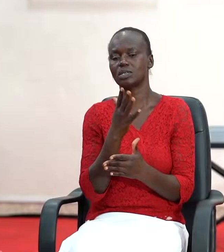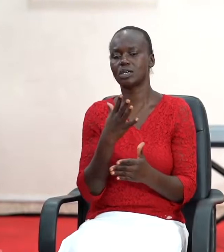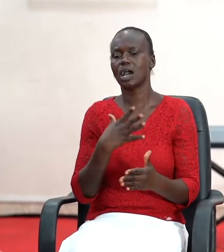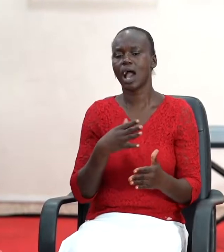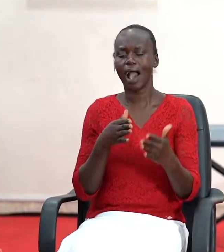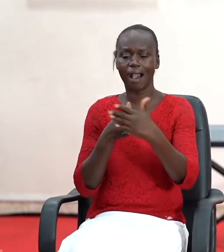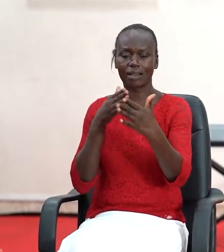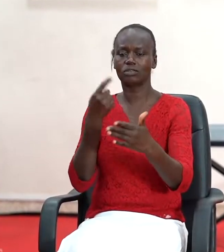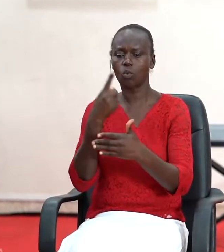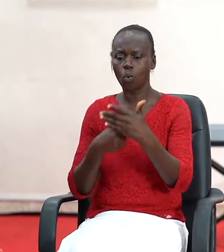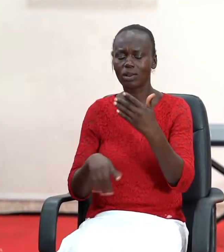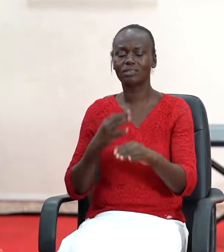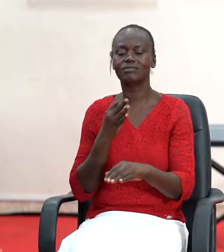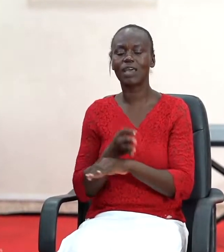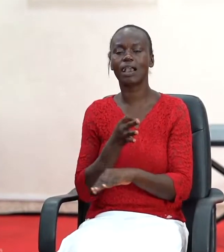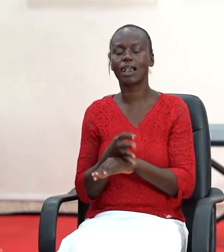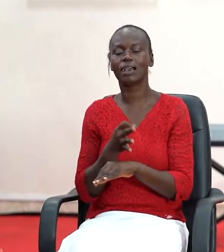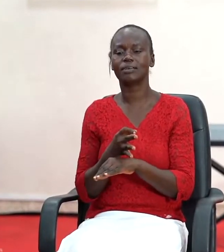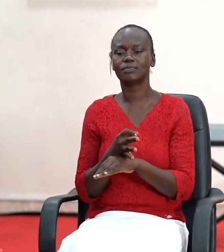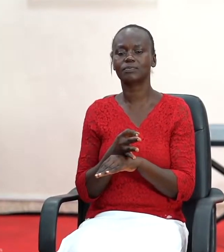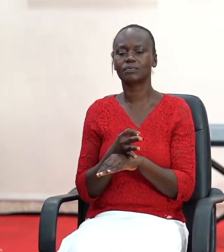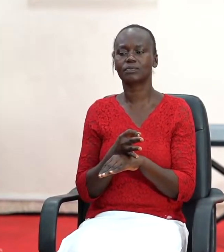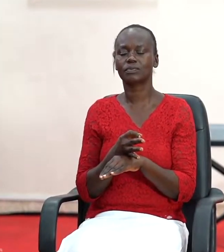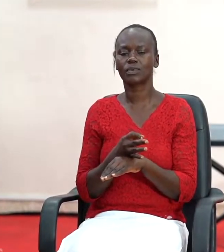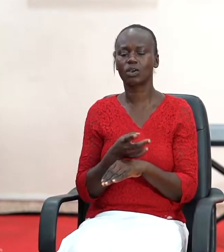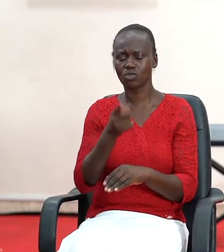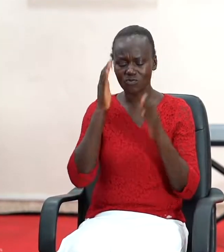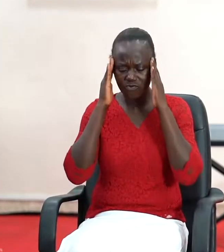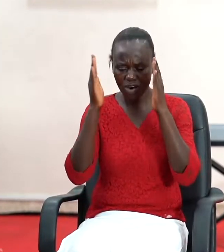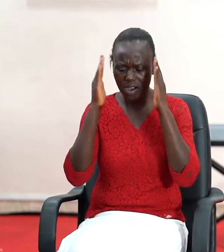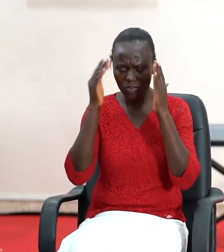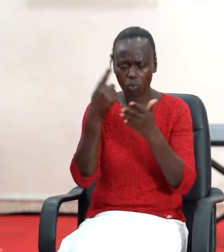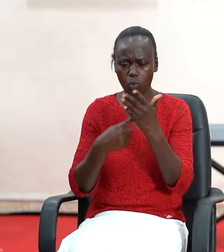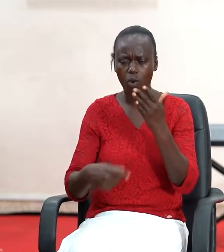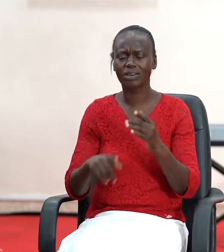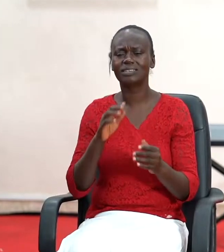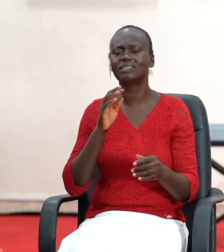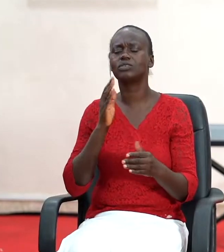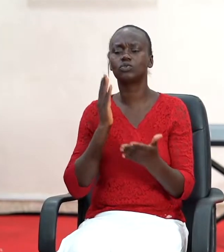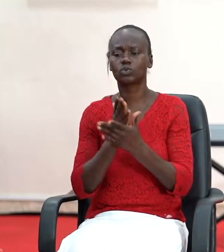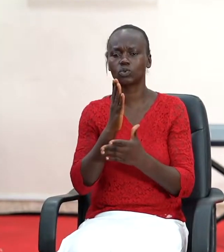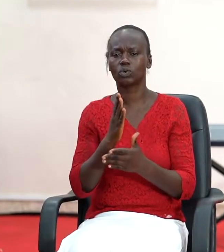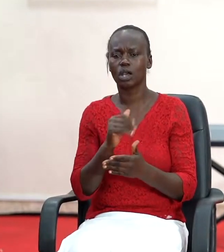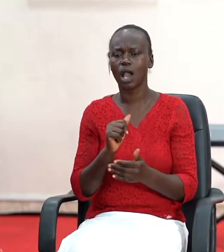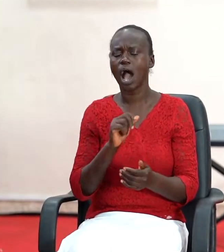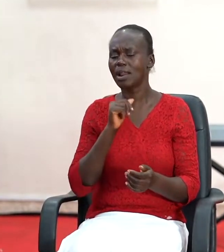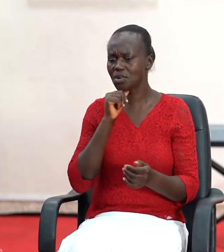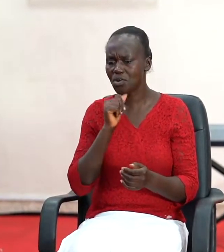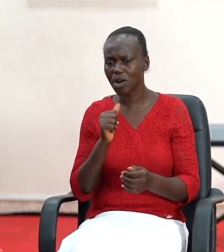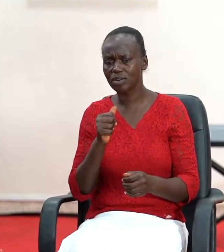to what is false. You should focus on what is truth as opposed to what is the devil's